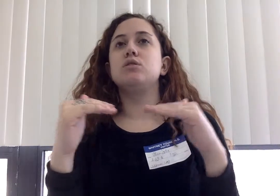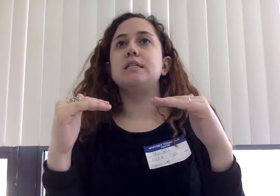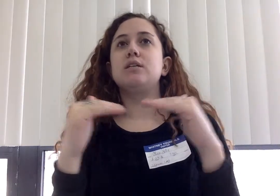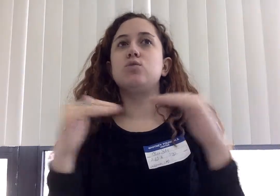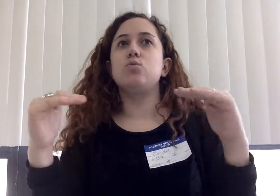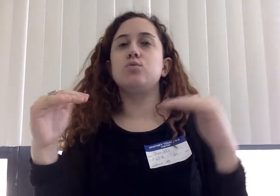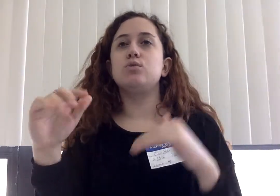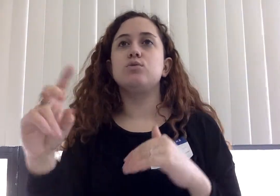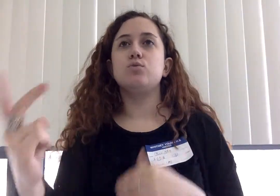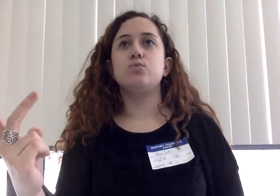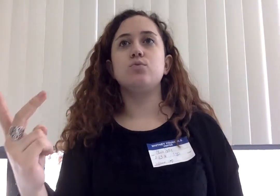Alright.